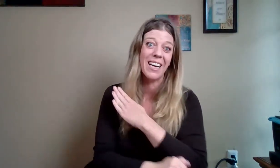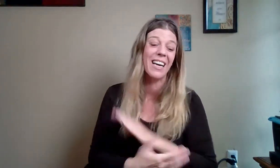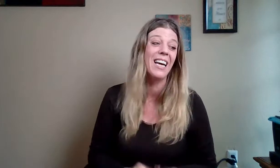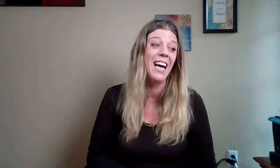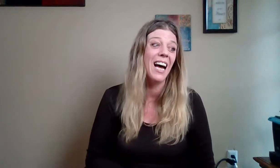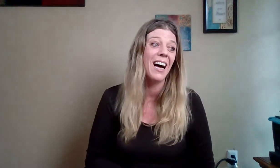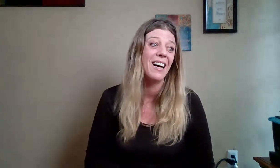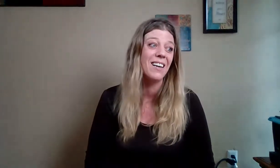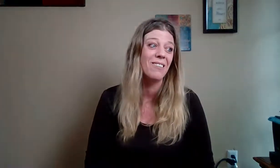America.